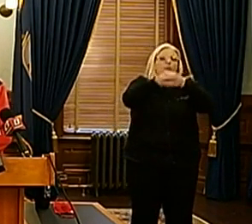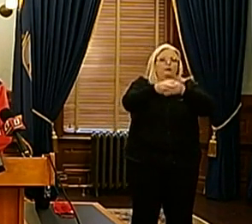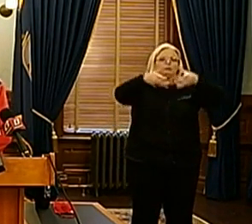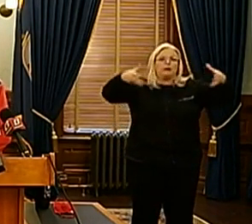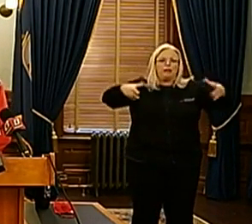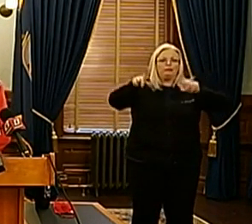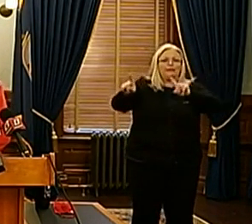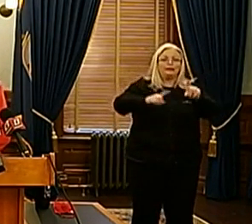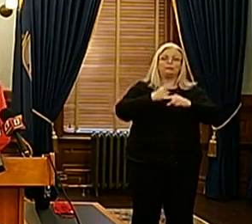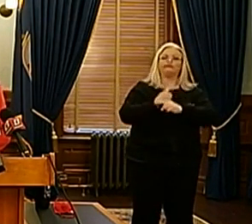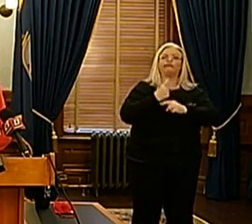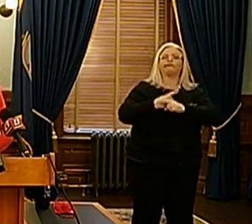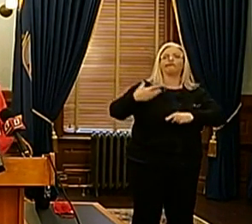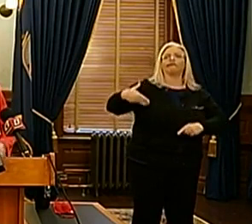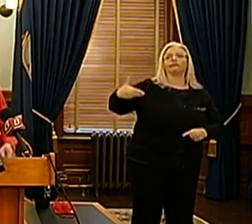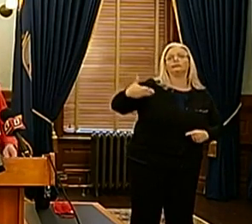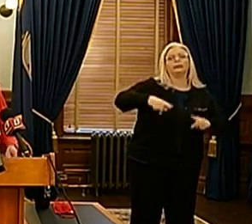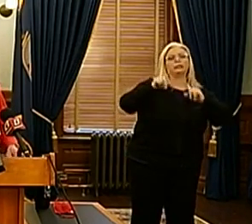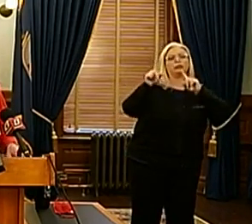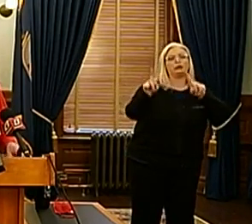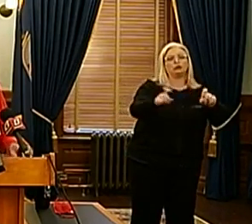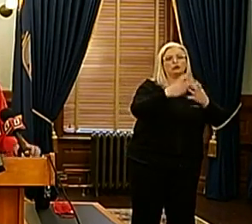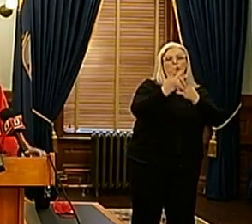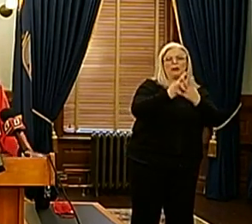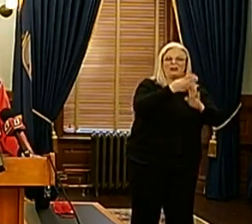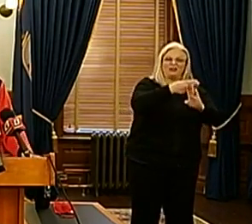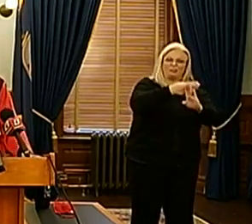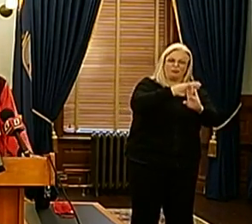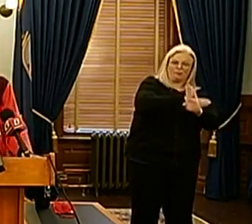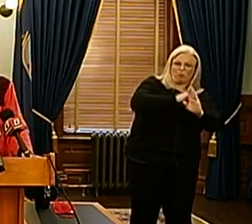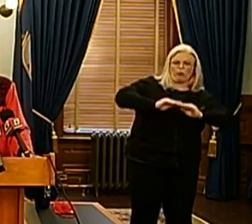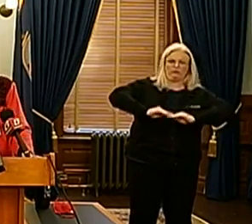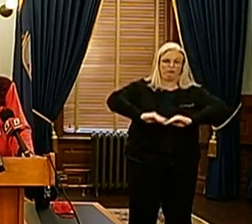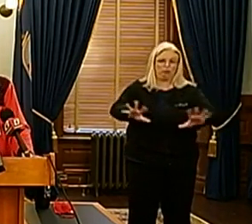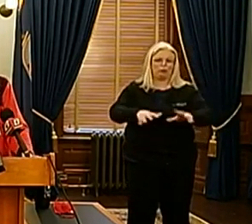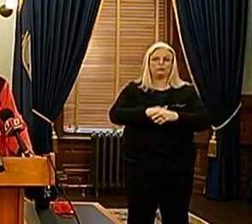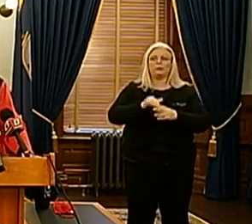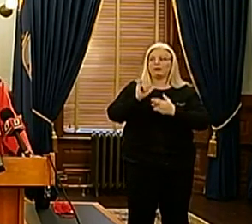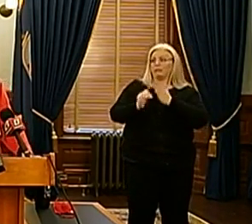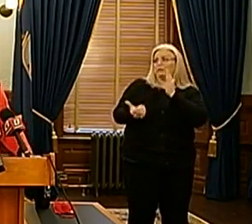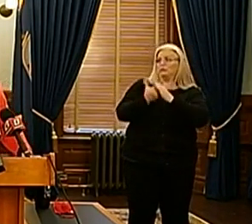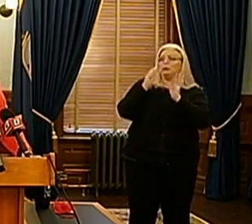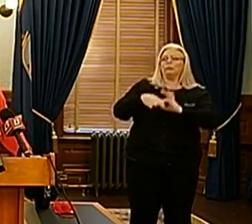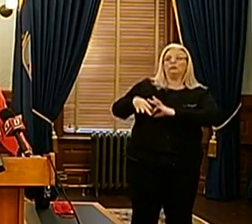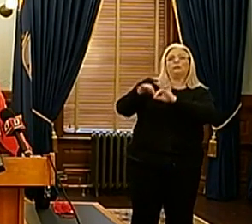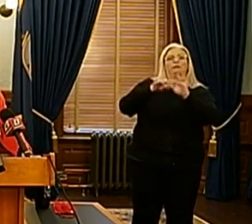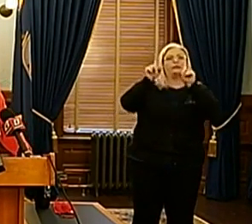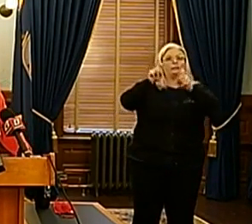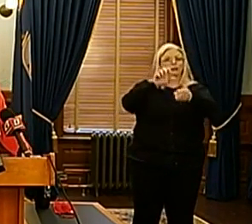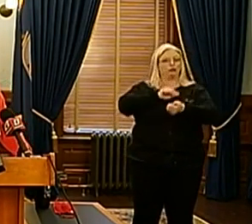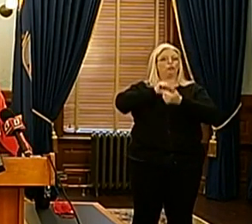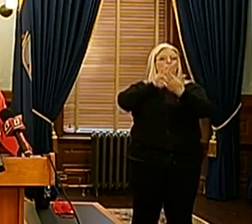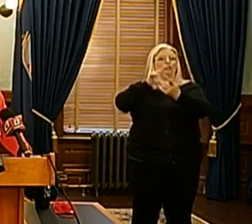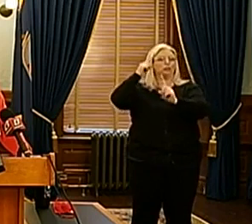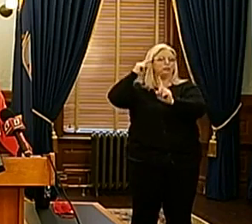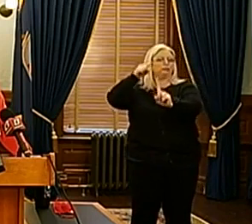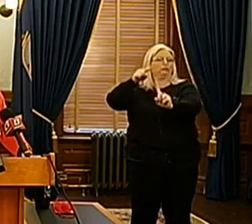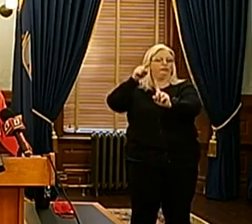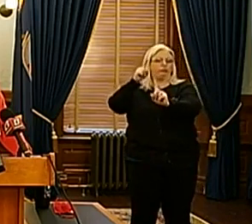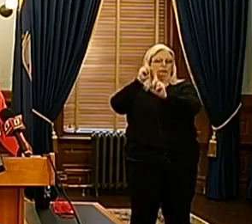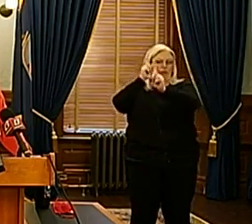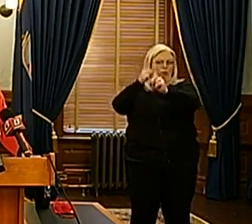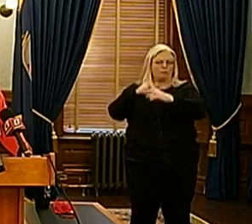include regular screening for the virus before it spreads. And that's what the new unified testing strategy is developed to